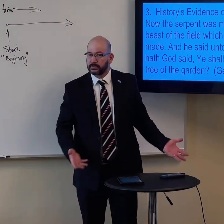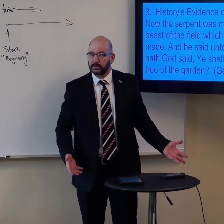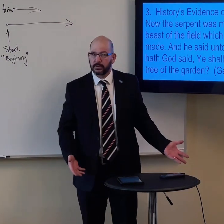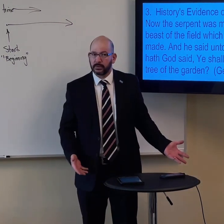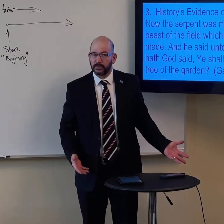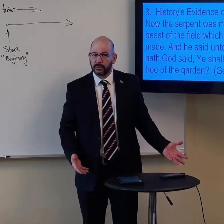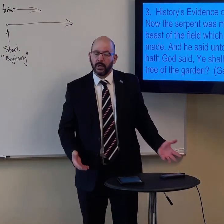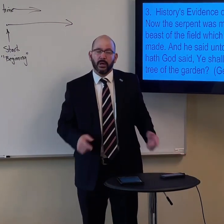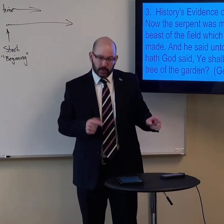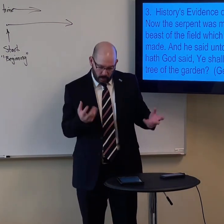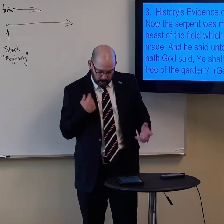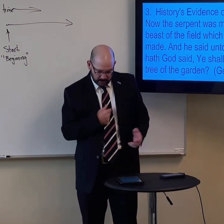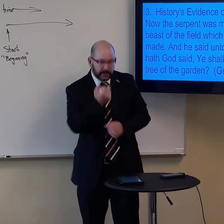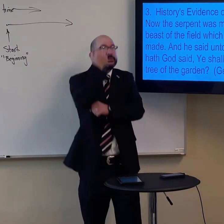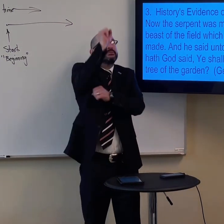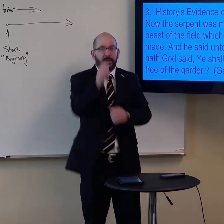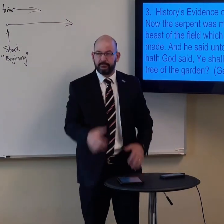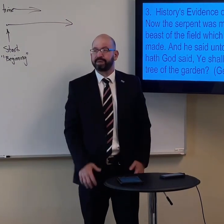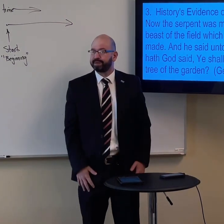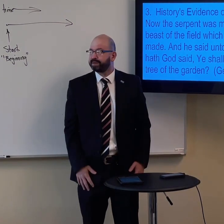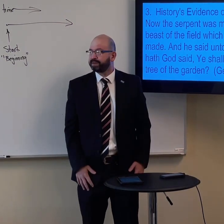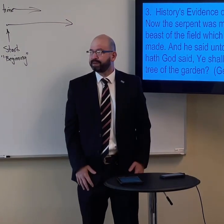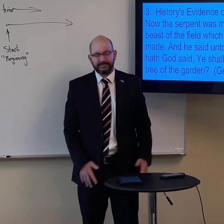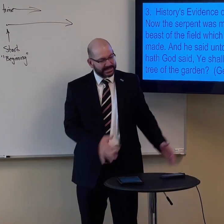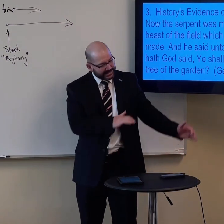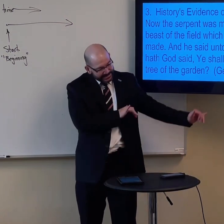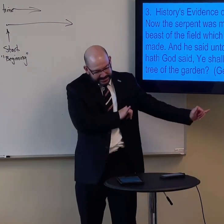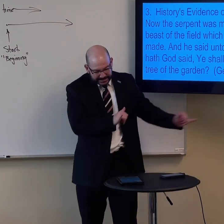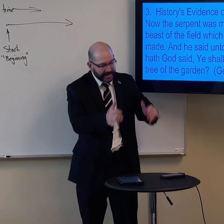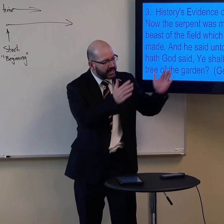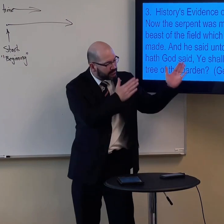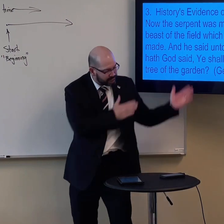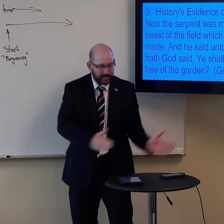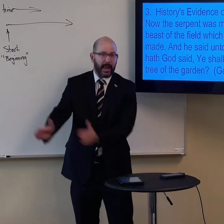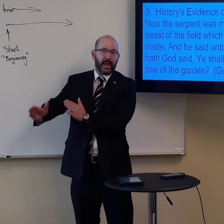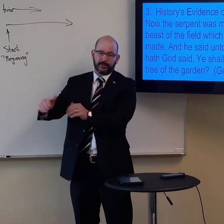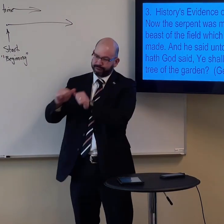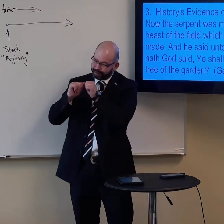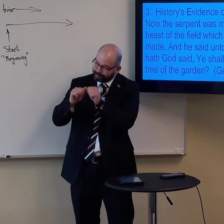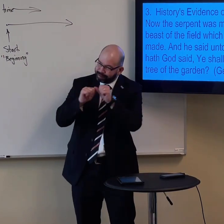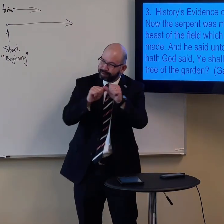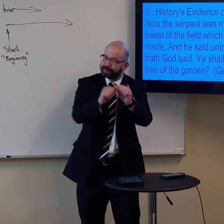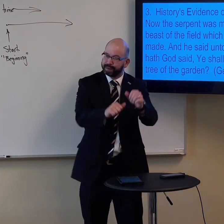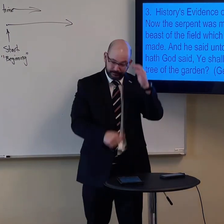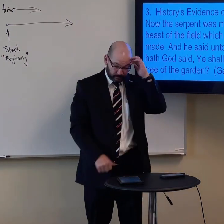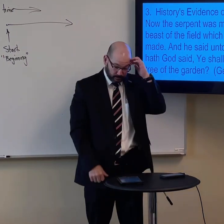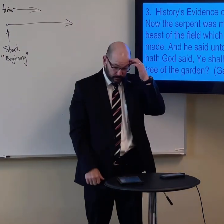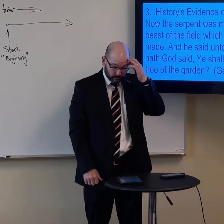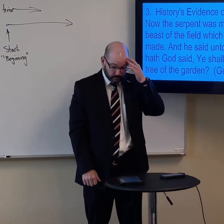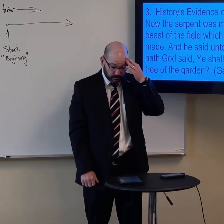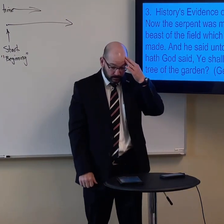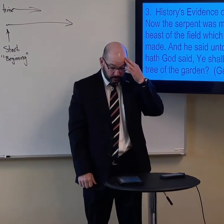And if don't believe God, then the devil is successful.